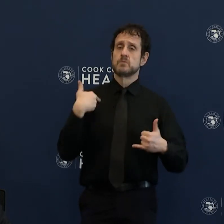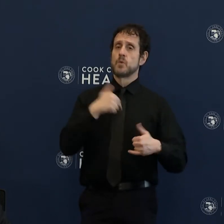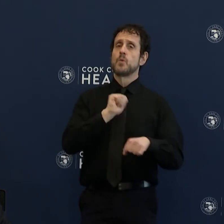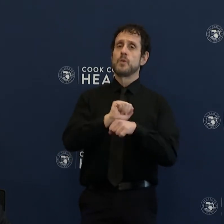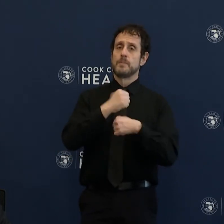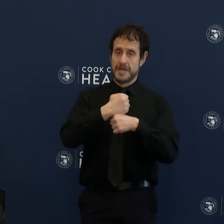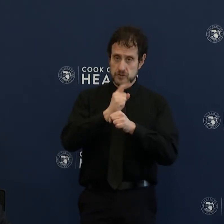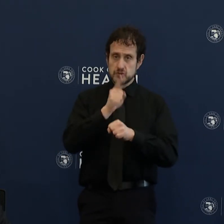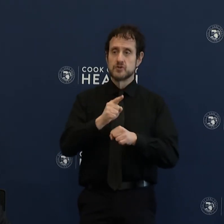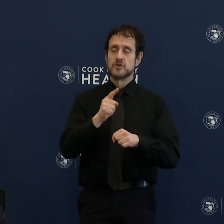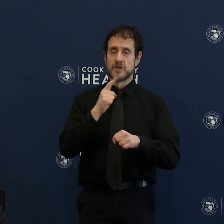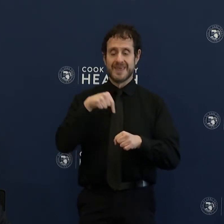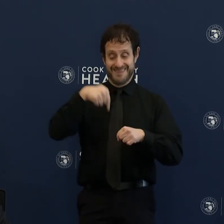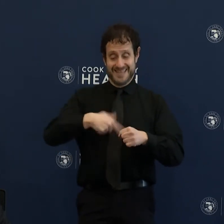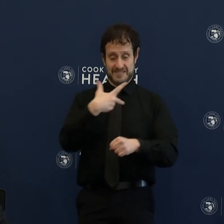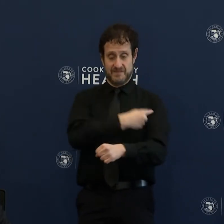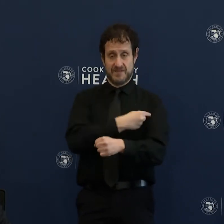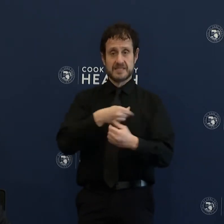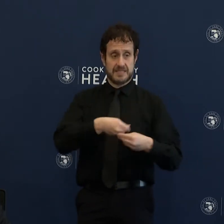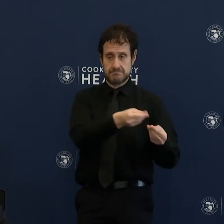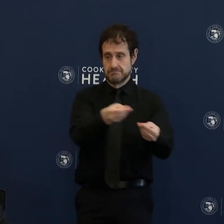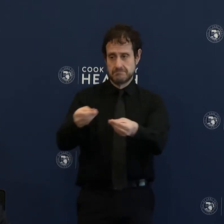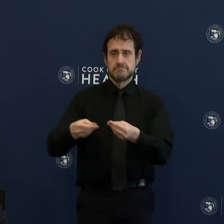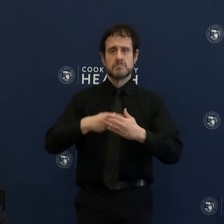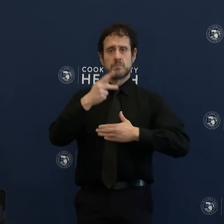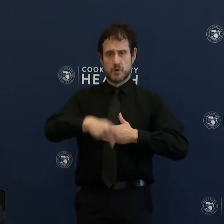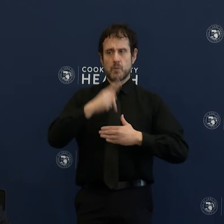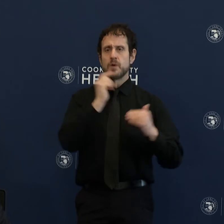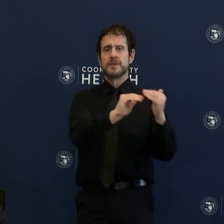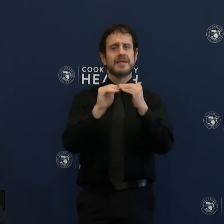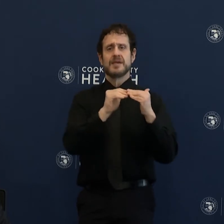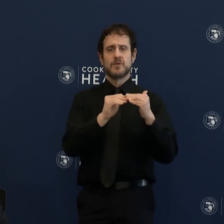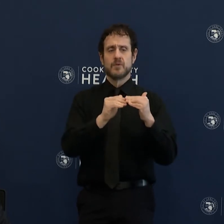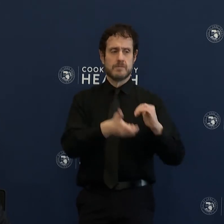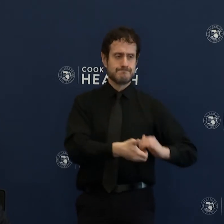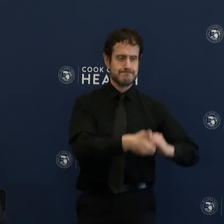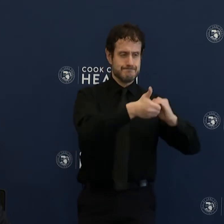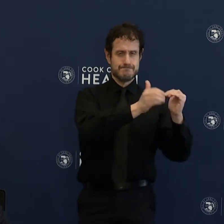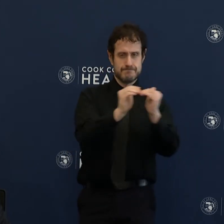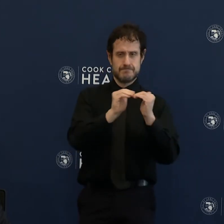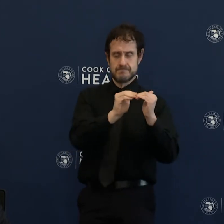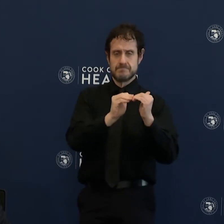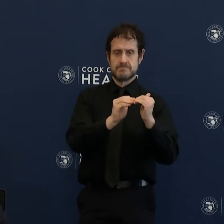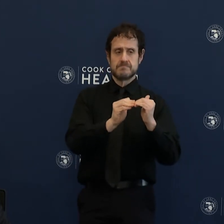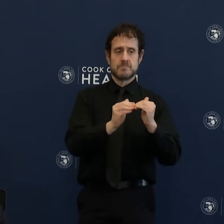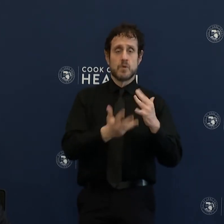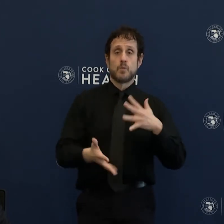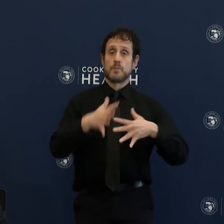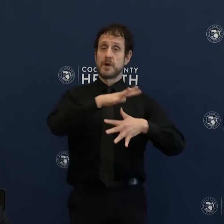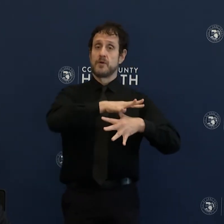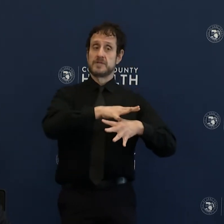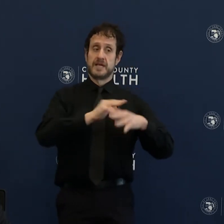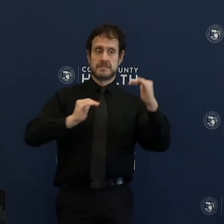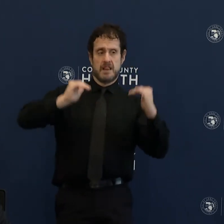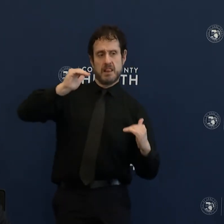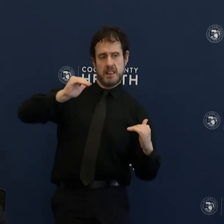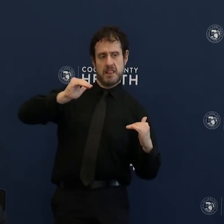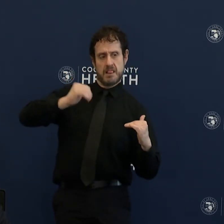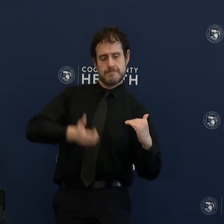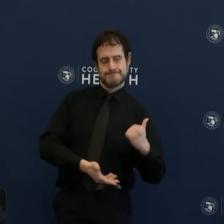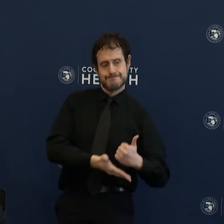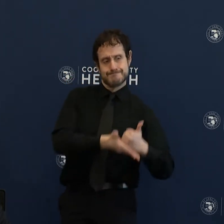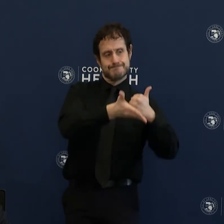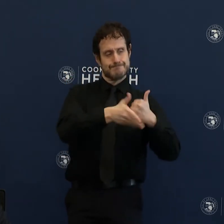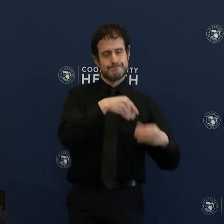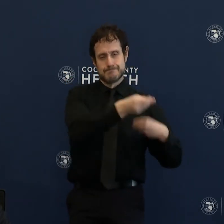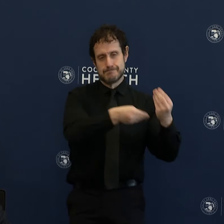not the story for the vaccine program. Our focus in vaccine distribution will ensure that we prioritize health equity, that we take time and resources to